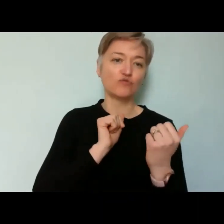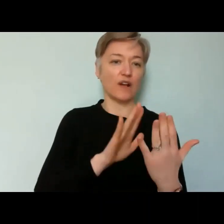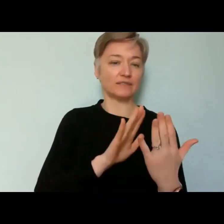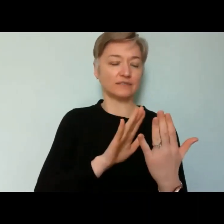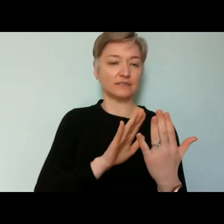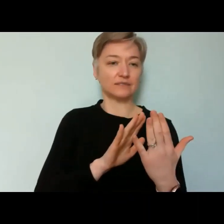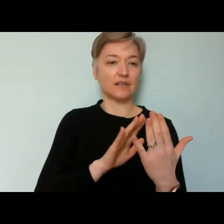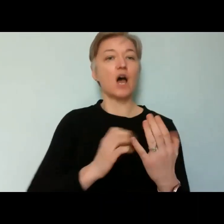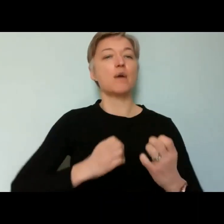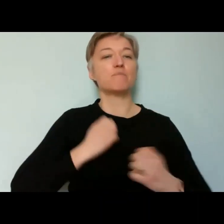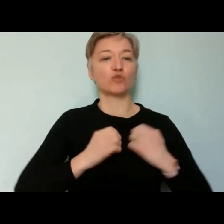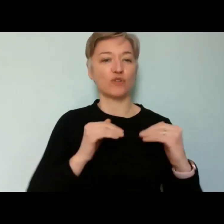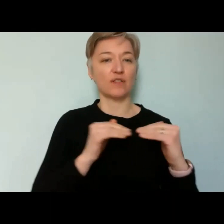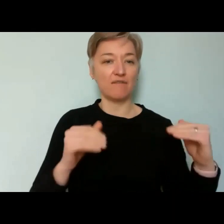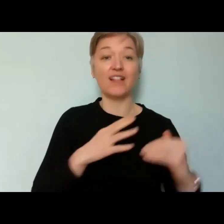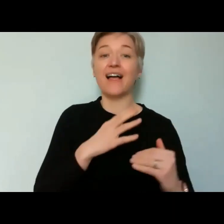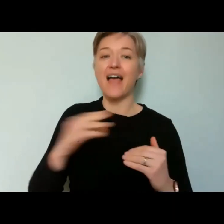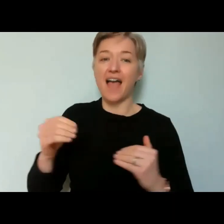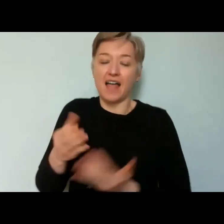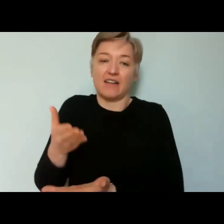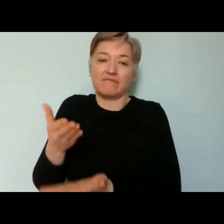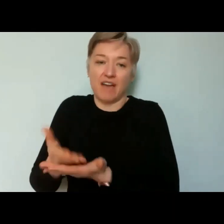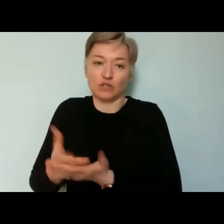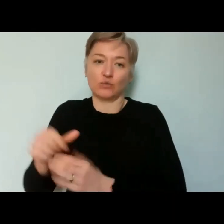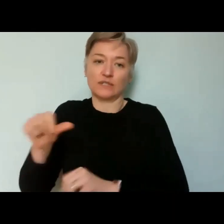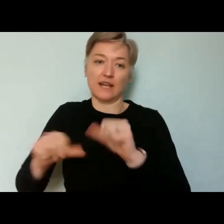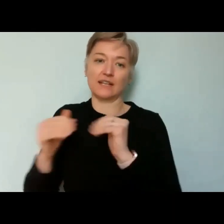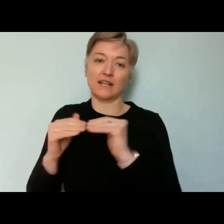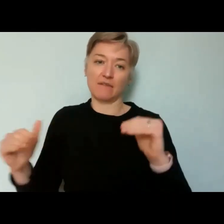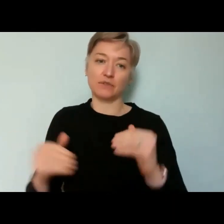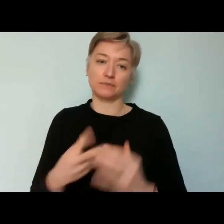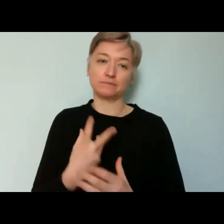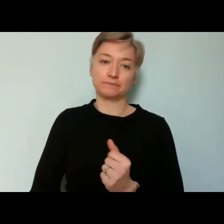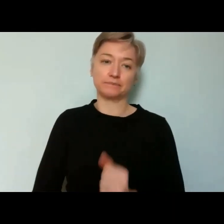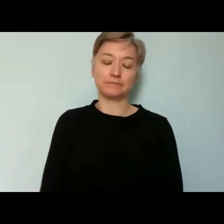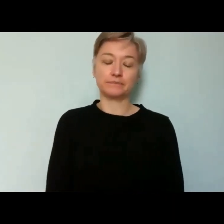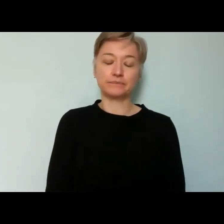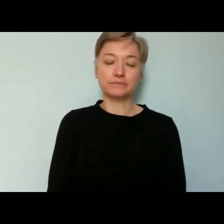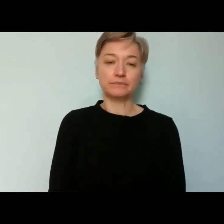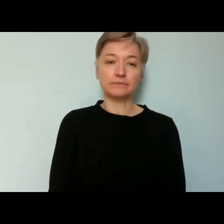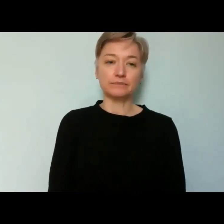emotional level as well as a factual and scientific level.